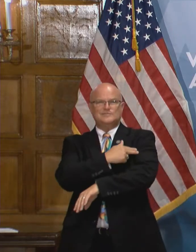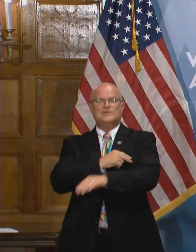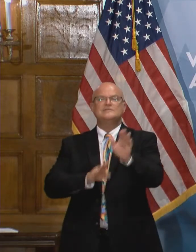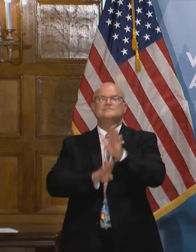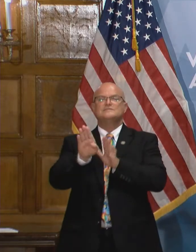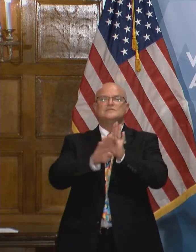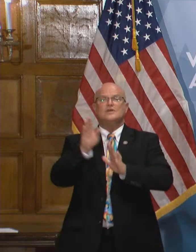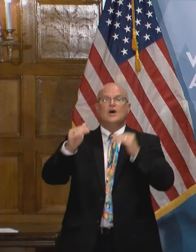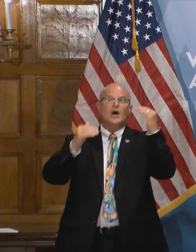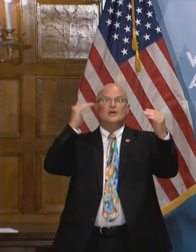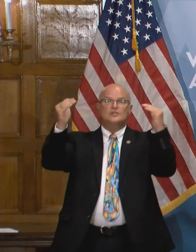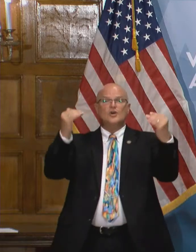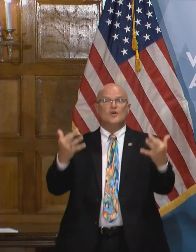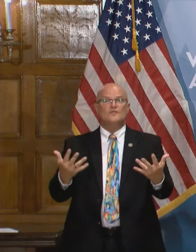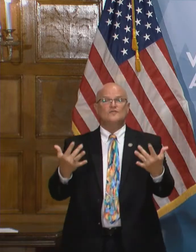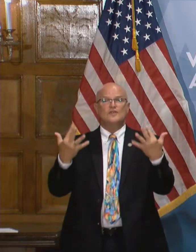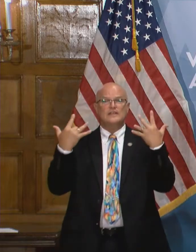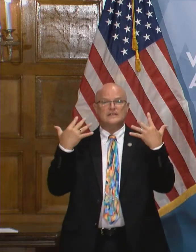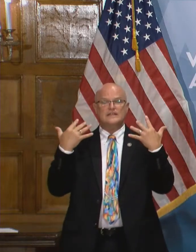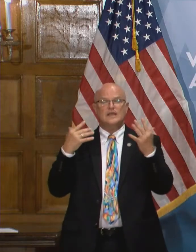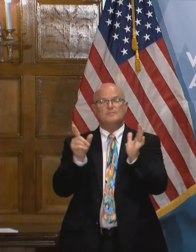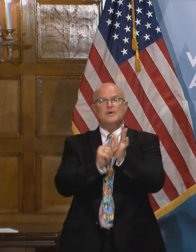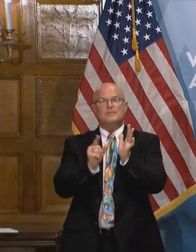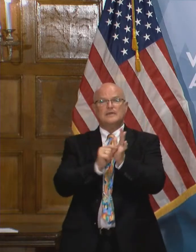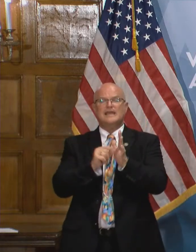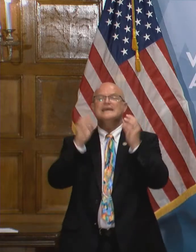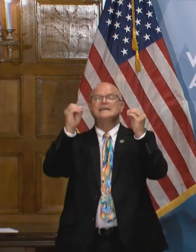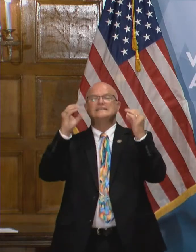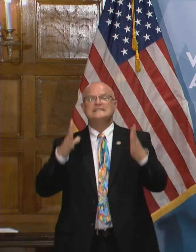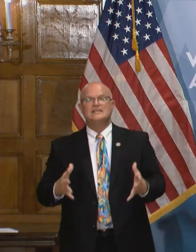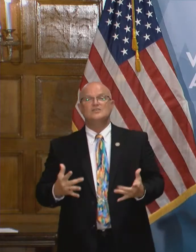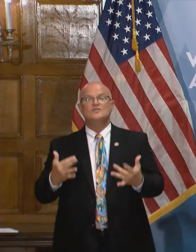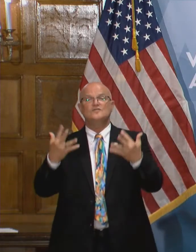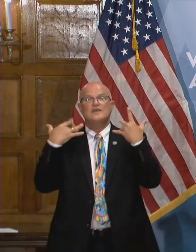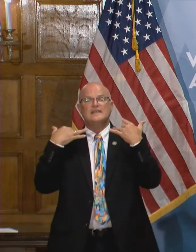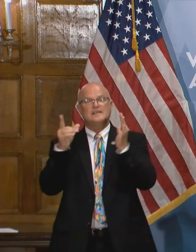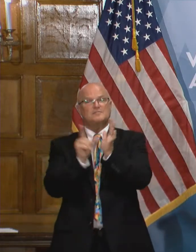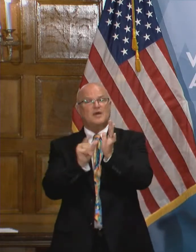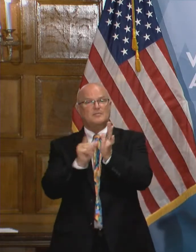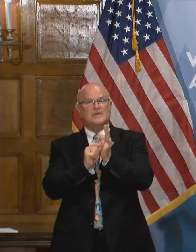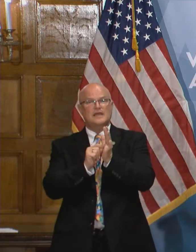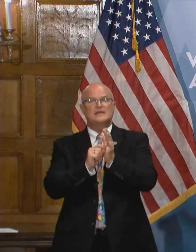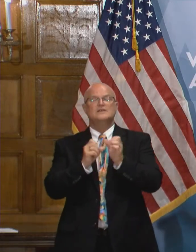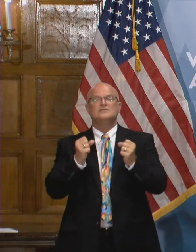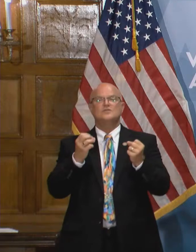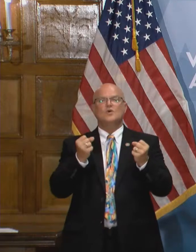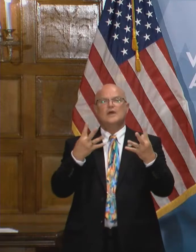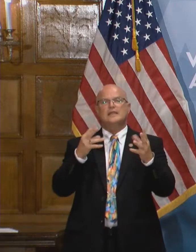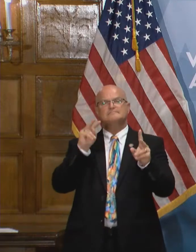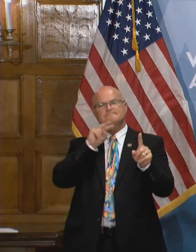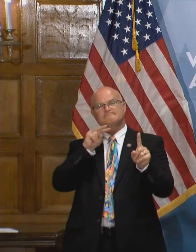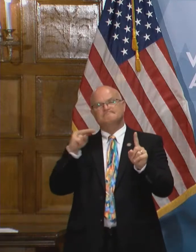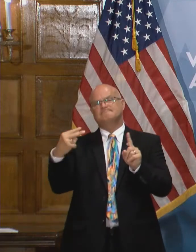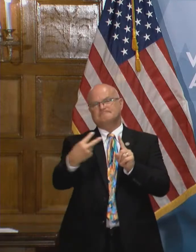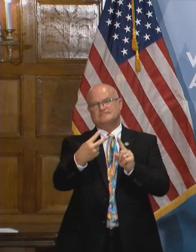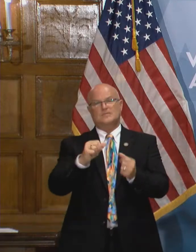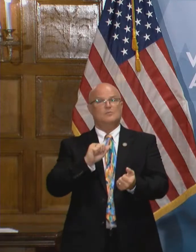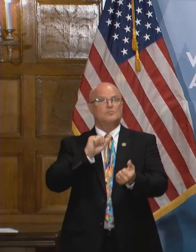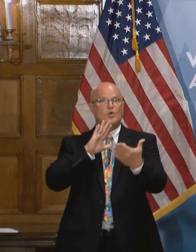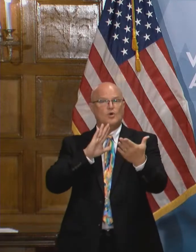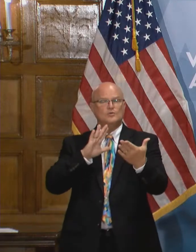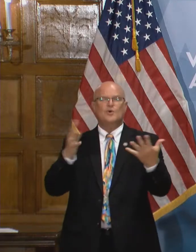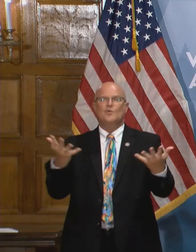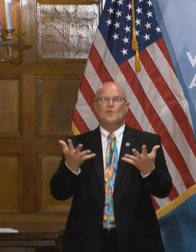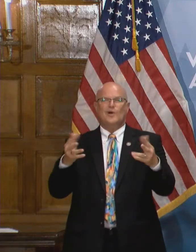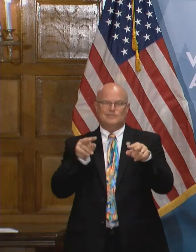very adult-friendly publications, teacher-friendly publications, so a multi-pronged approach. That was